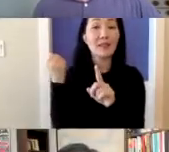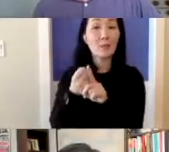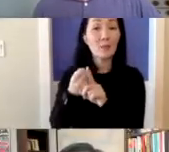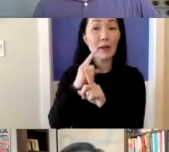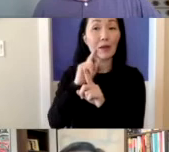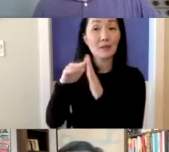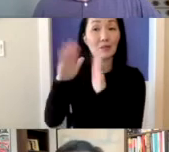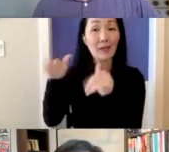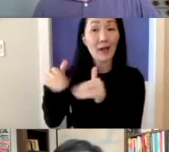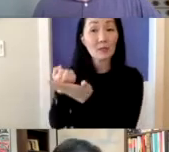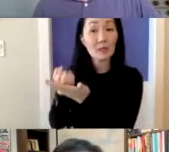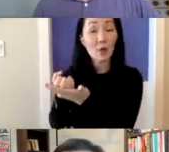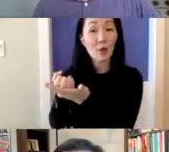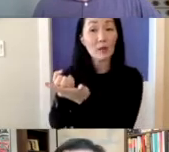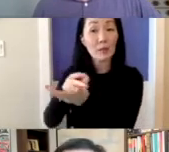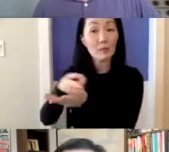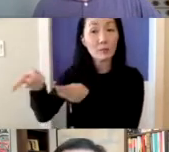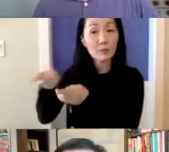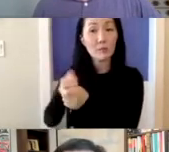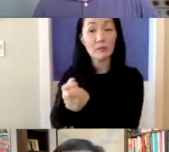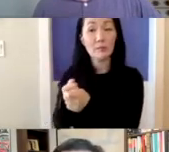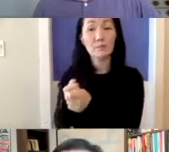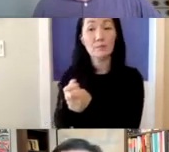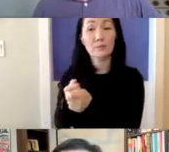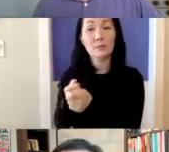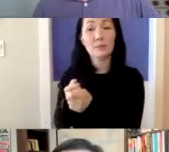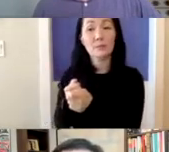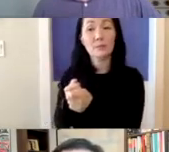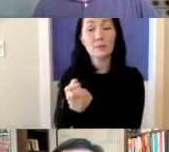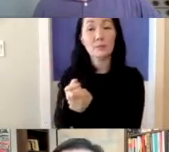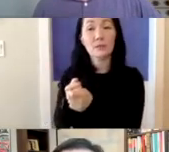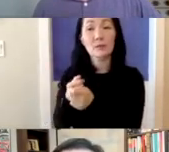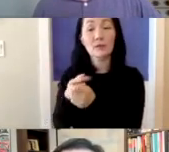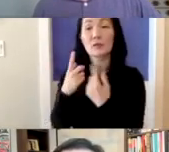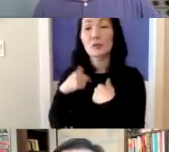economy and the $1 million line have meant for our city.